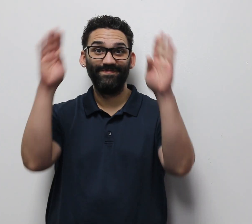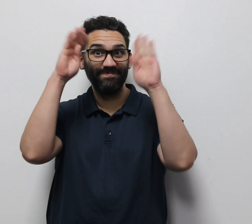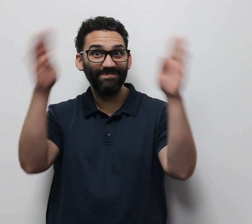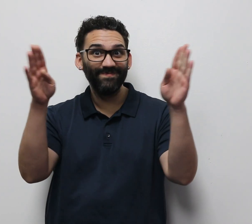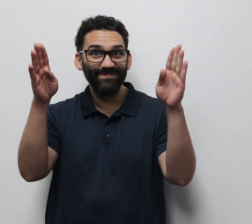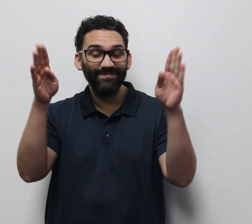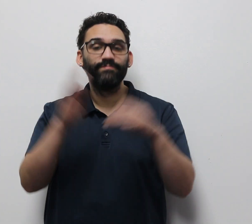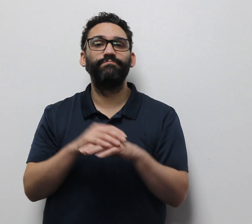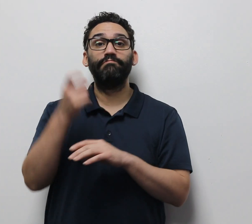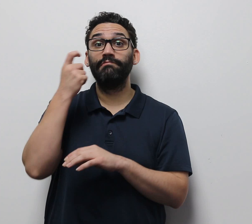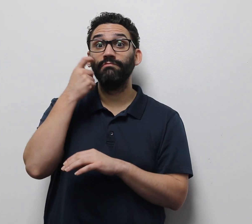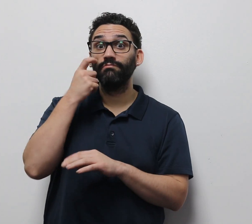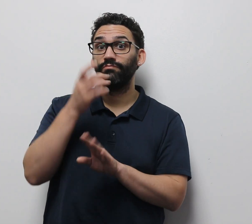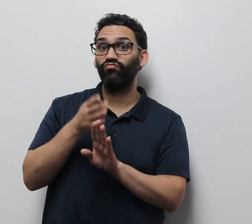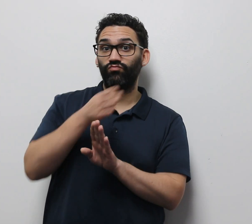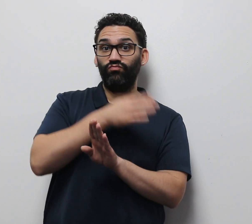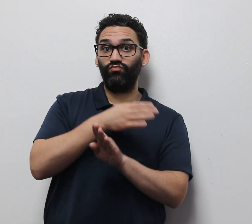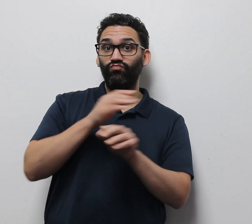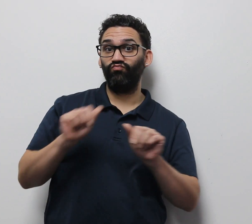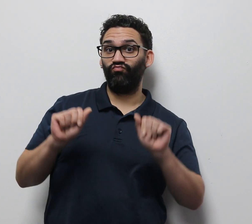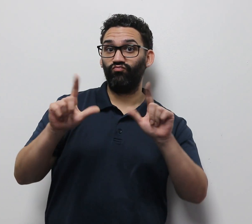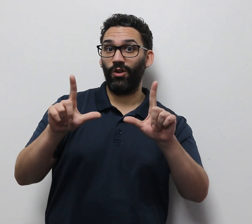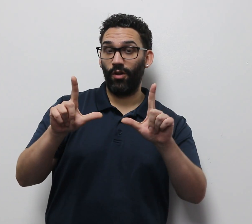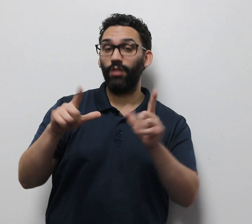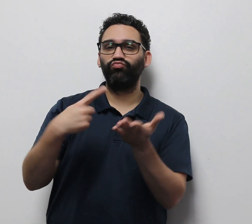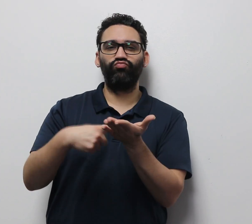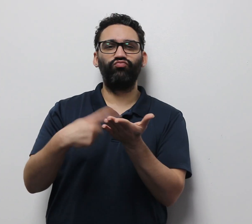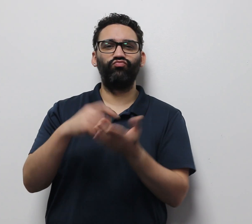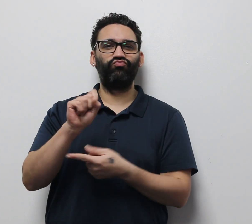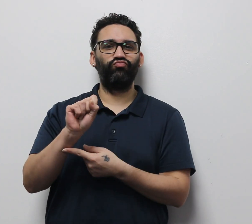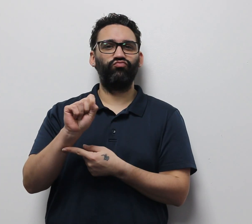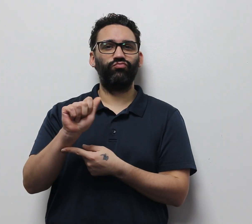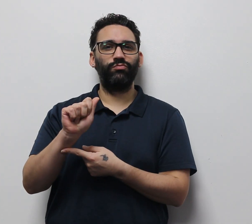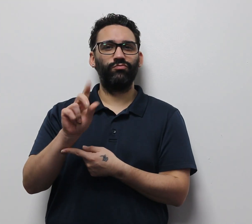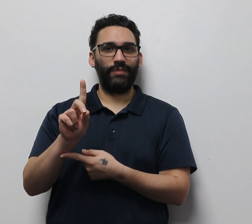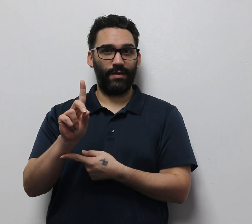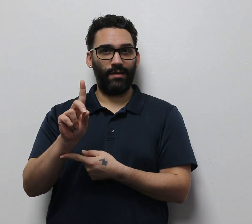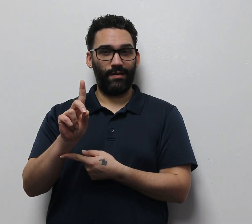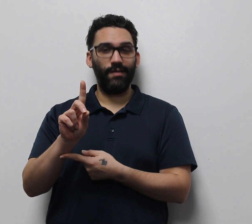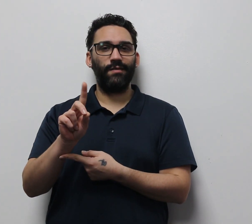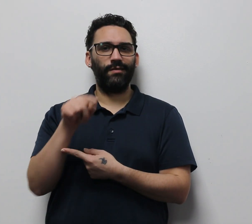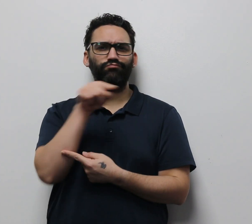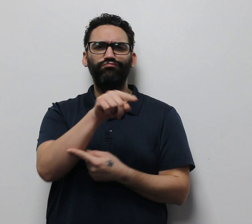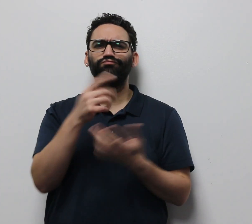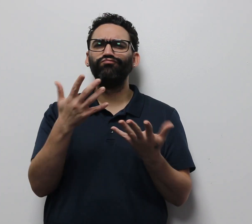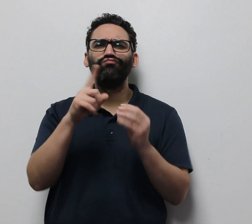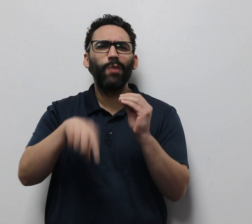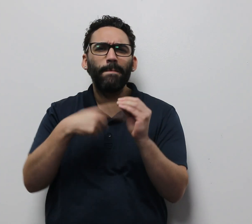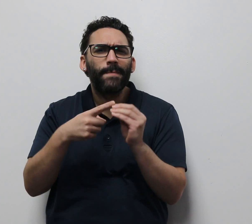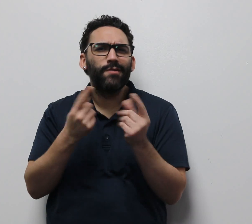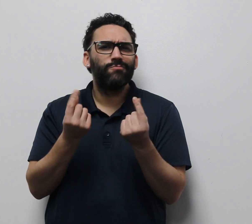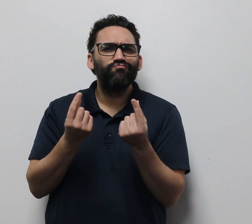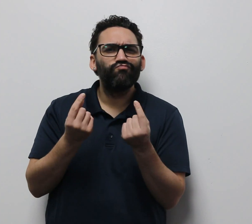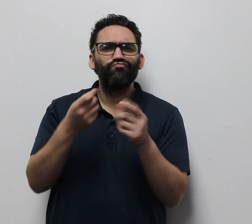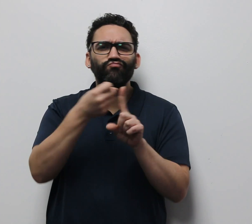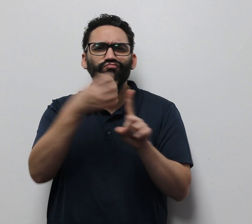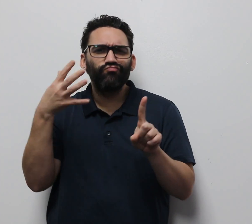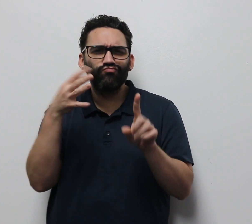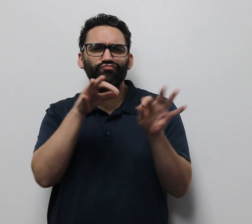Hello, everyone. In our last vlog, we talked about SAD, which is seasonal affective disorder. We talked about